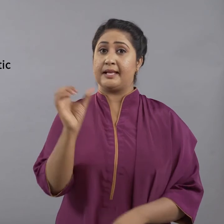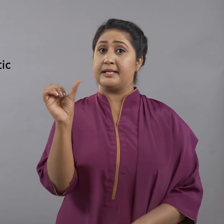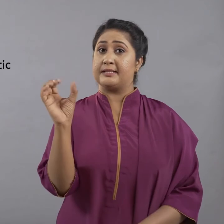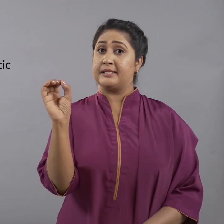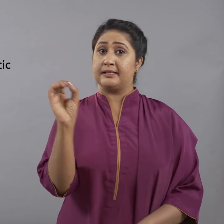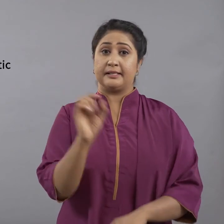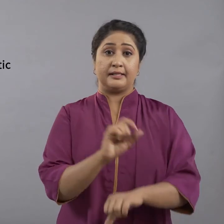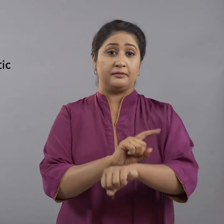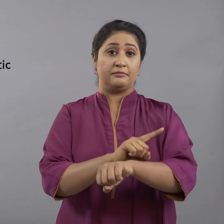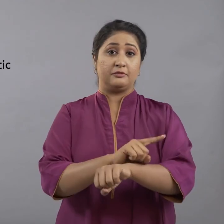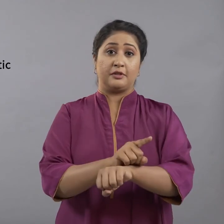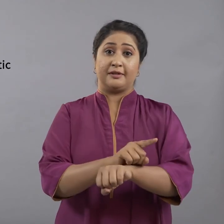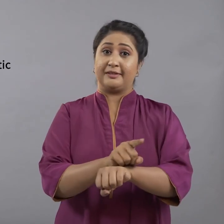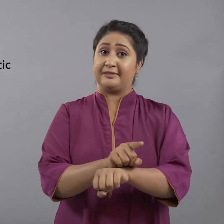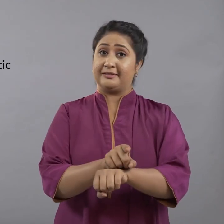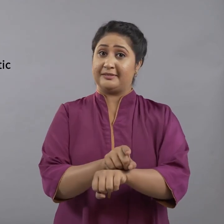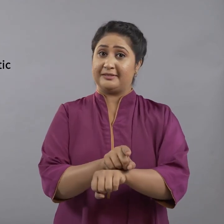60 seconds.